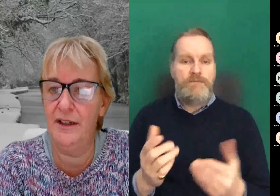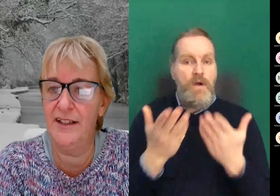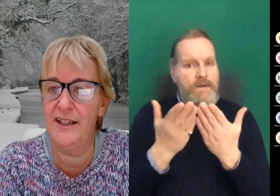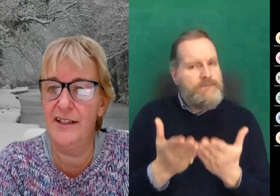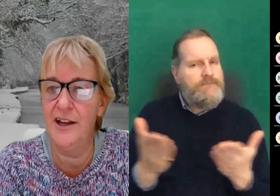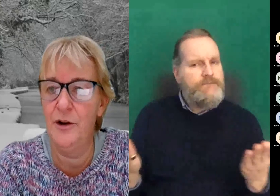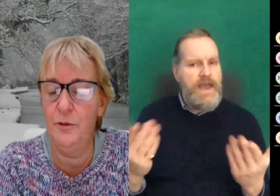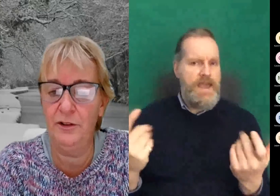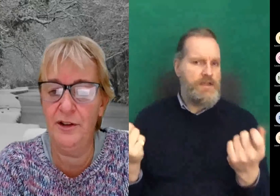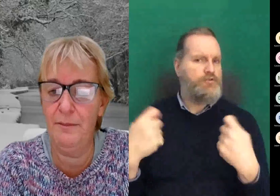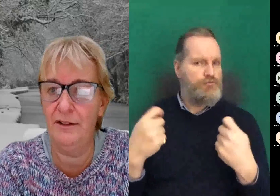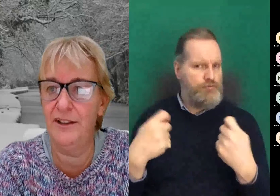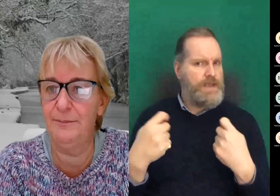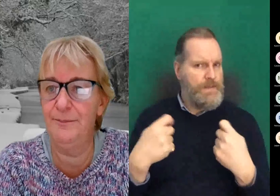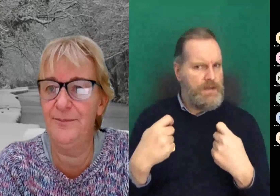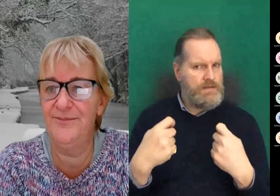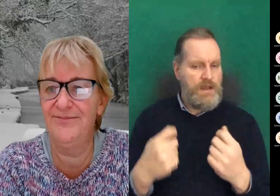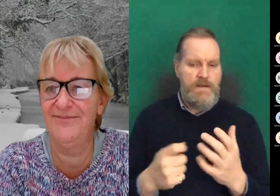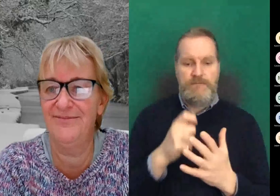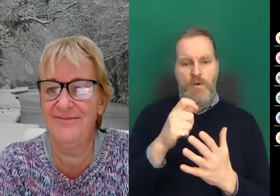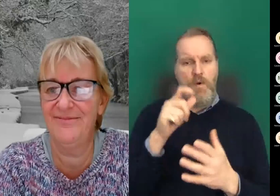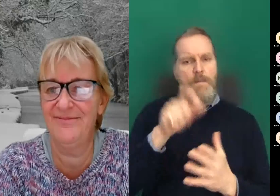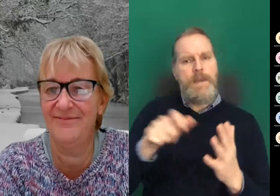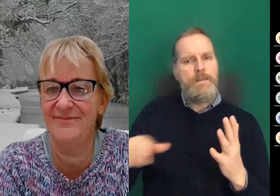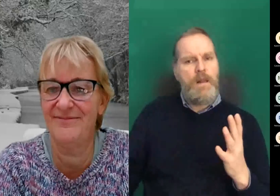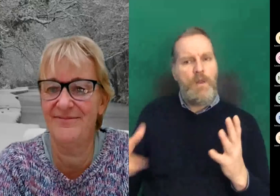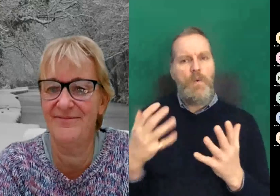with disabilities. Welcome, Malcolm.